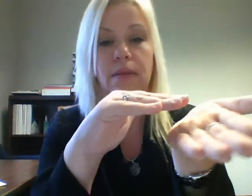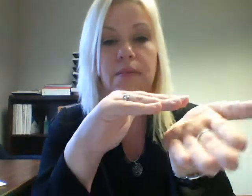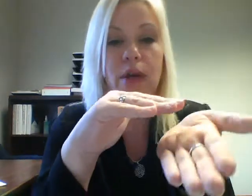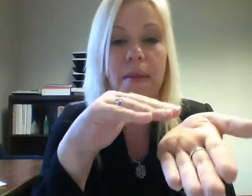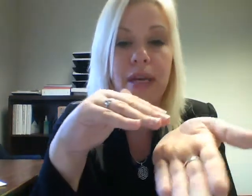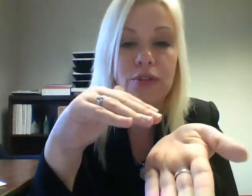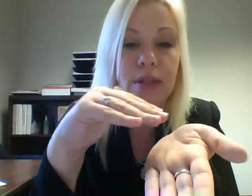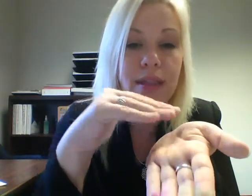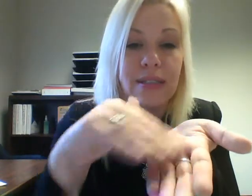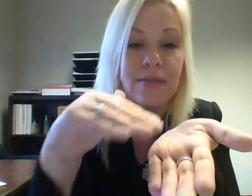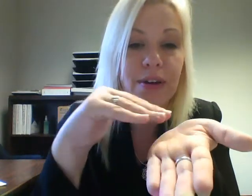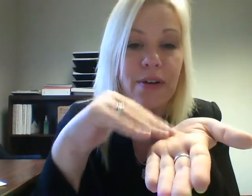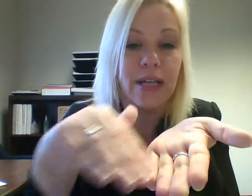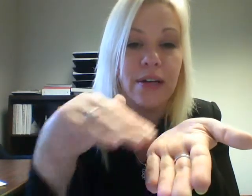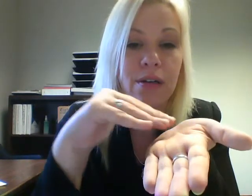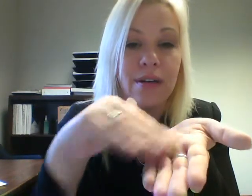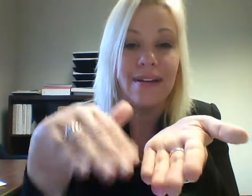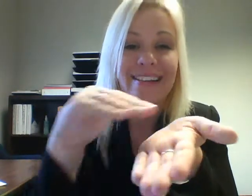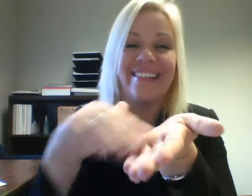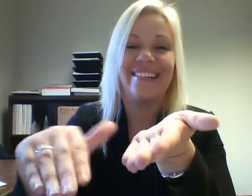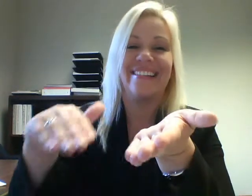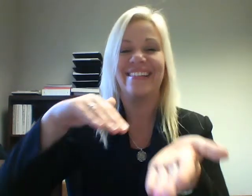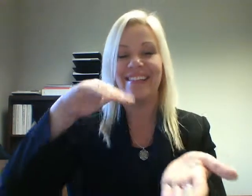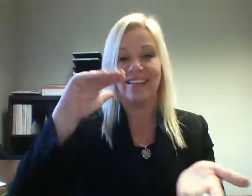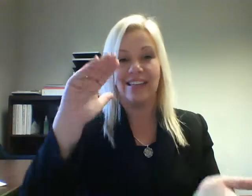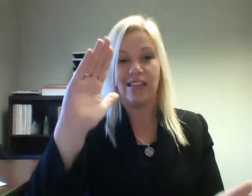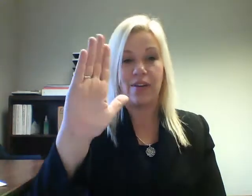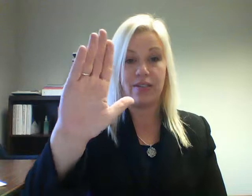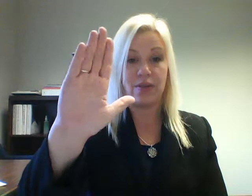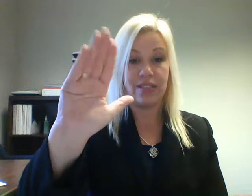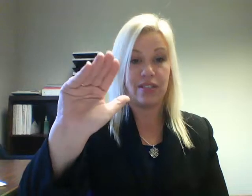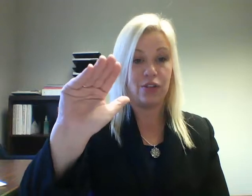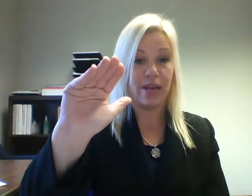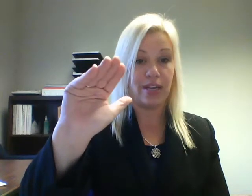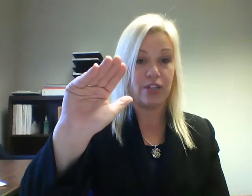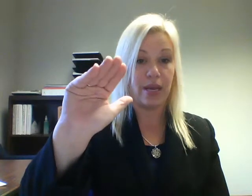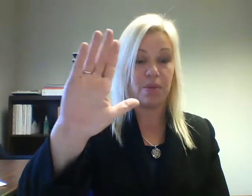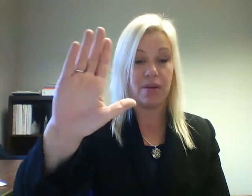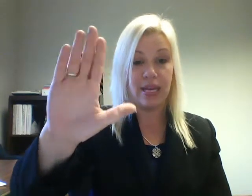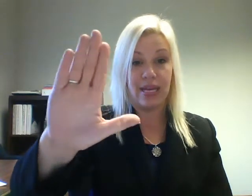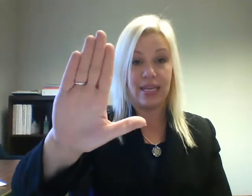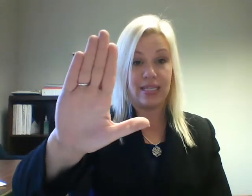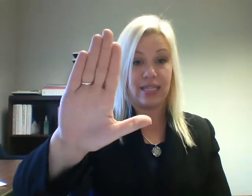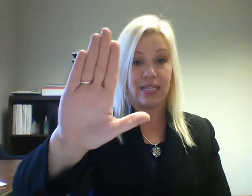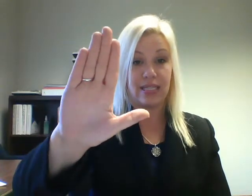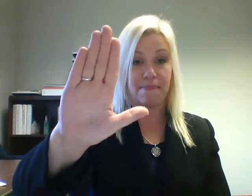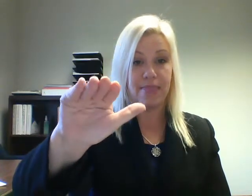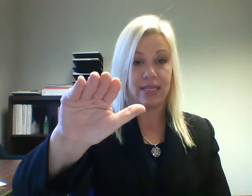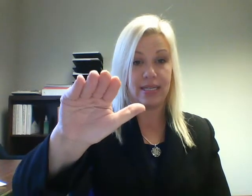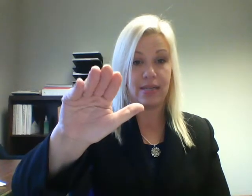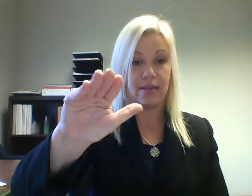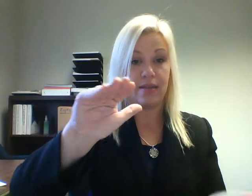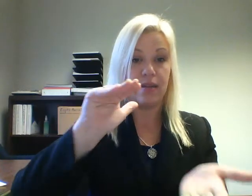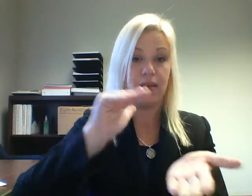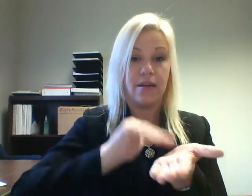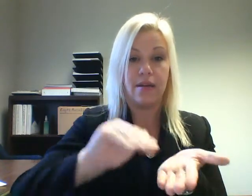Trying to make sure that this is very clear. All right, so this is your hand shape. It's this and